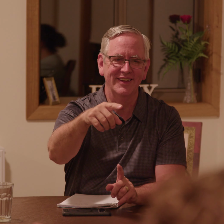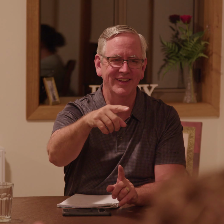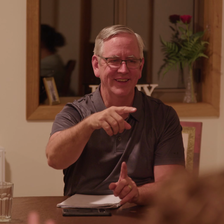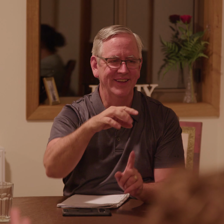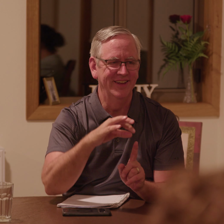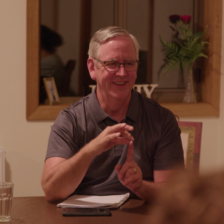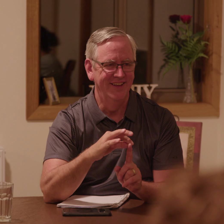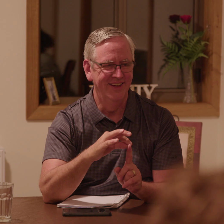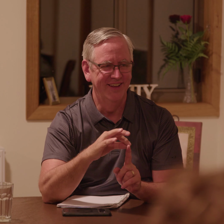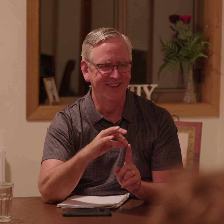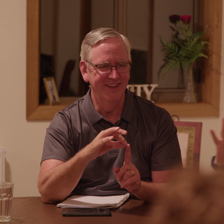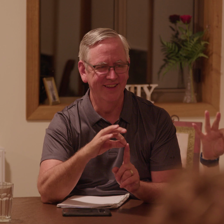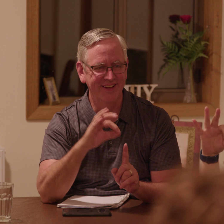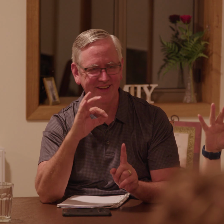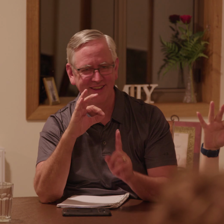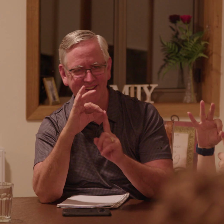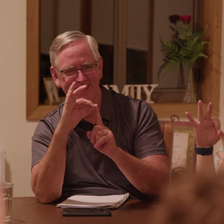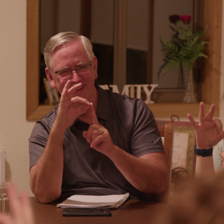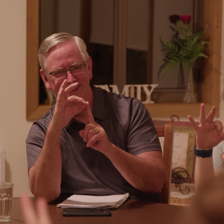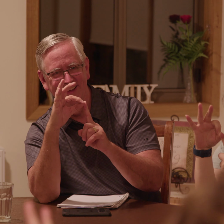fine. Oh, You're doing it Yes, next. I do.